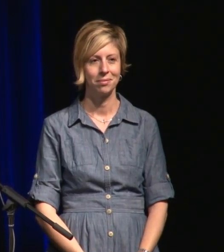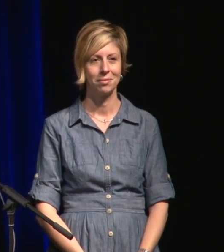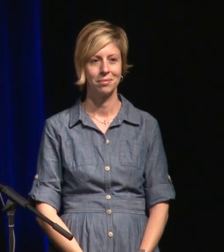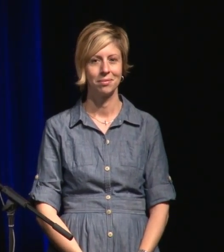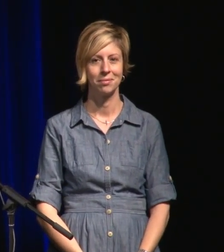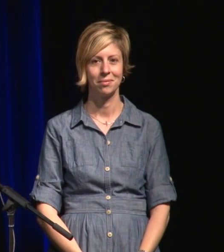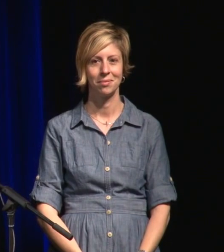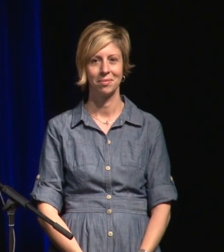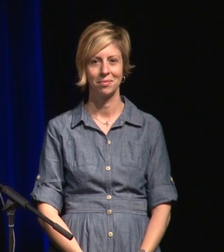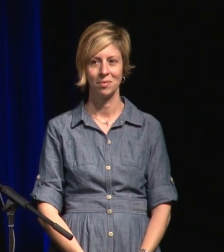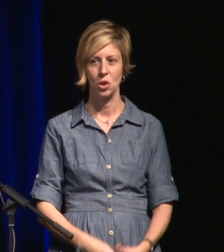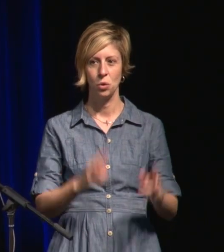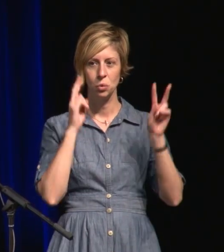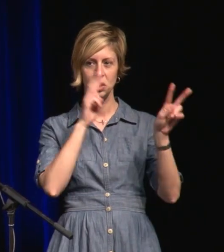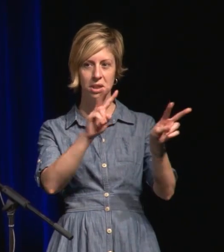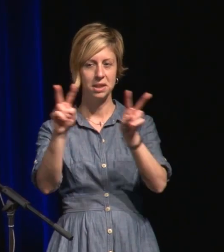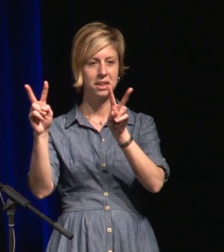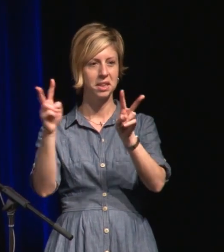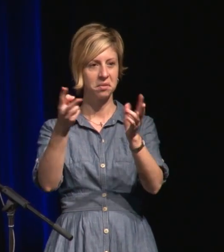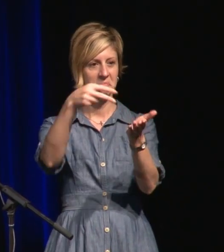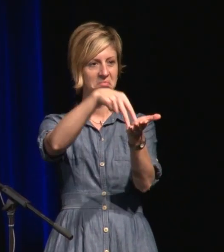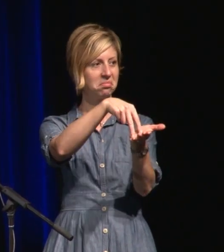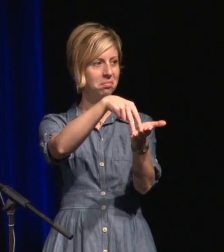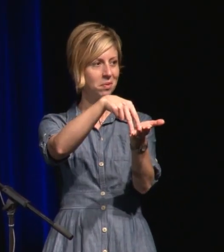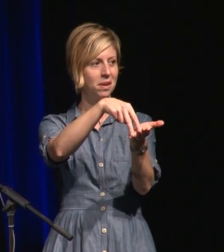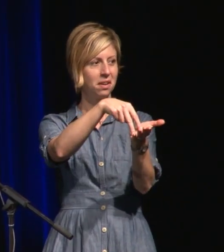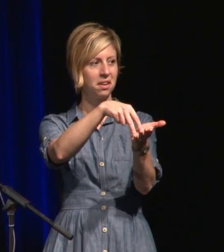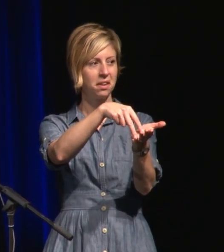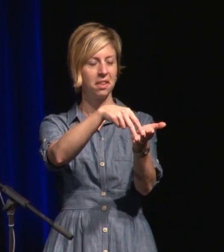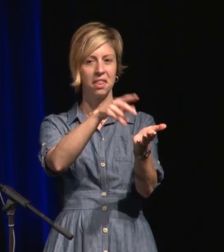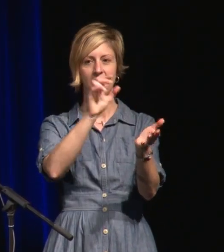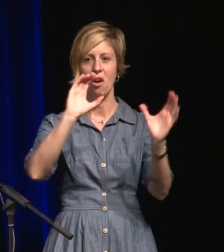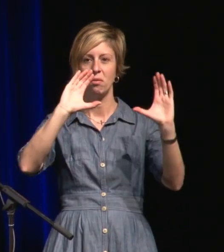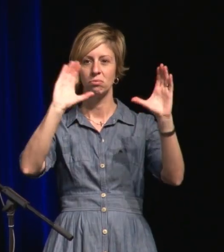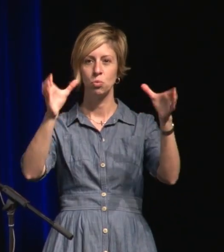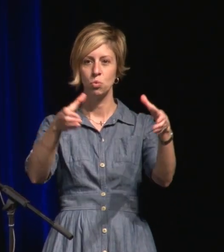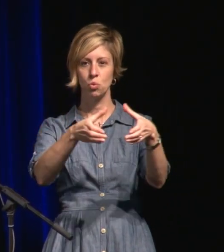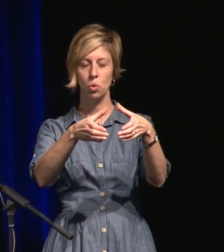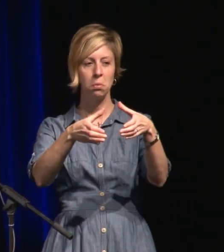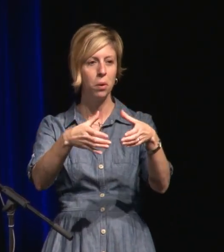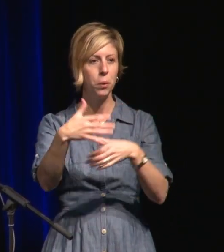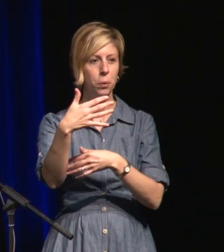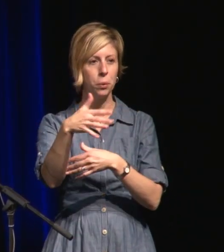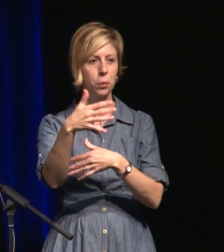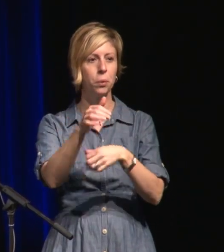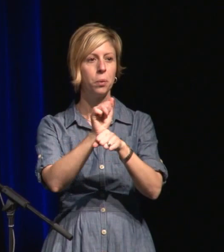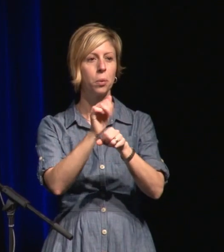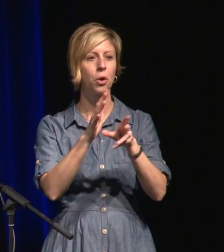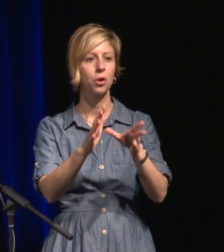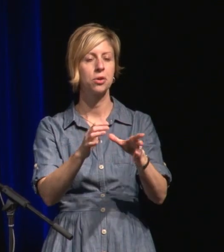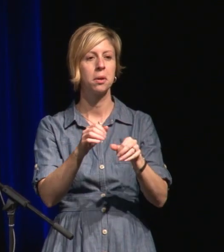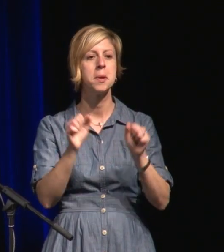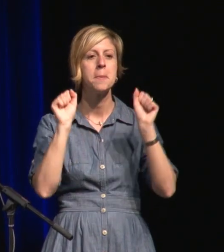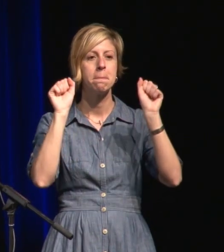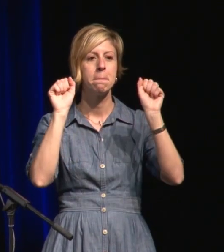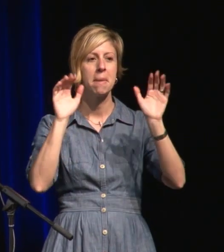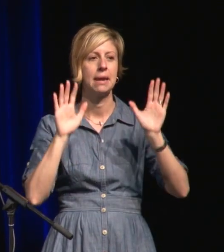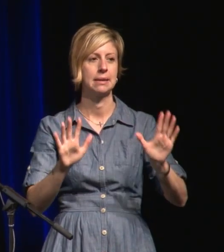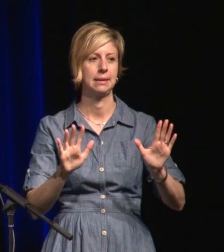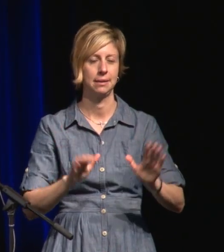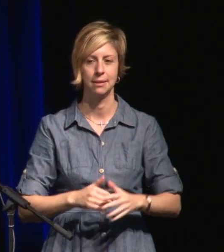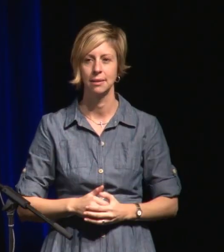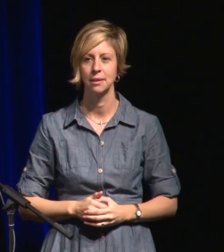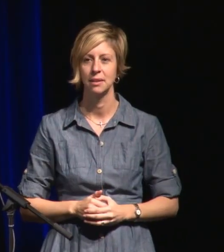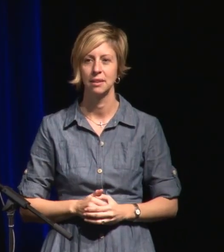Standing before us, ladies and gentlemen, is a group of employees that is second to none in this province, in this